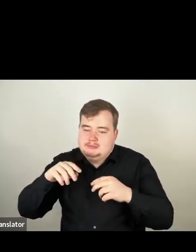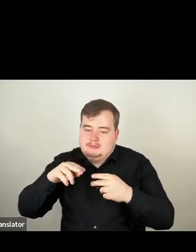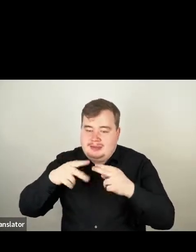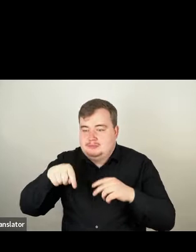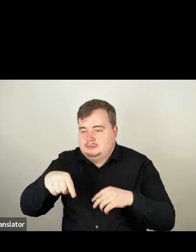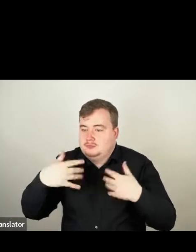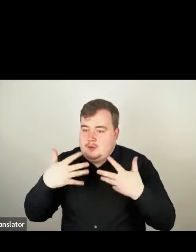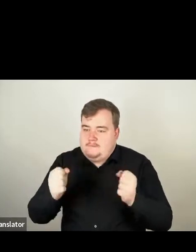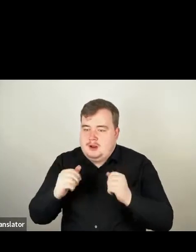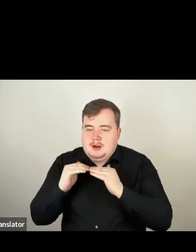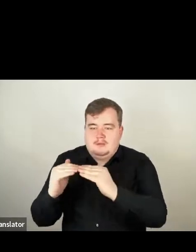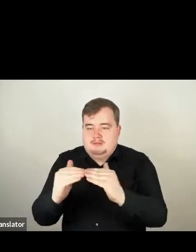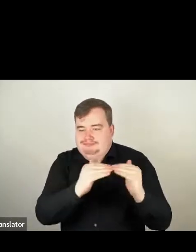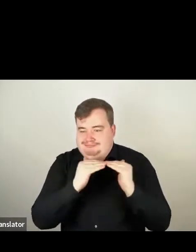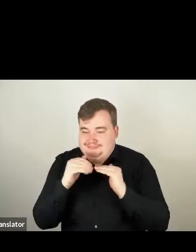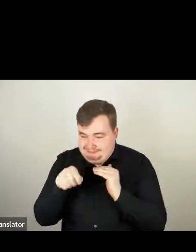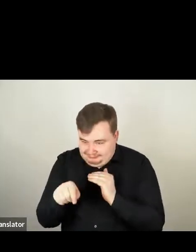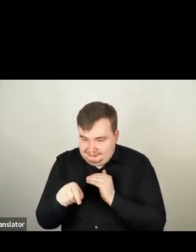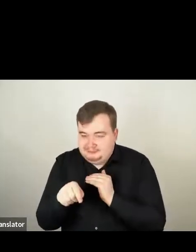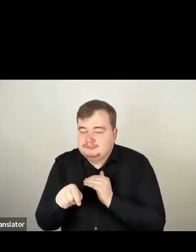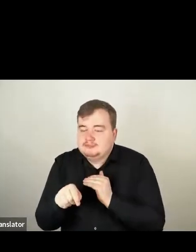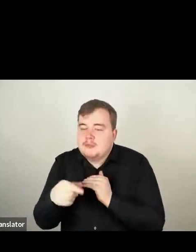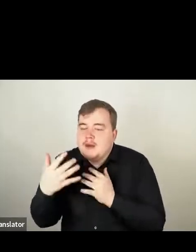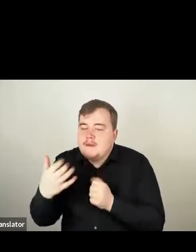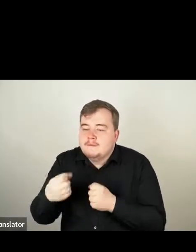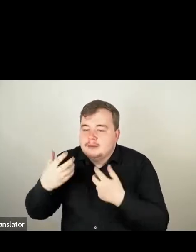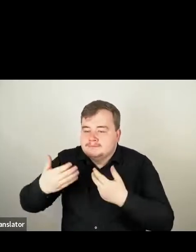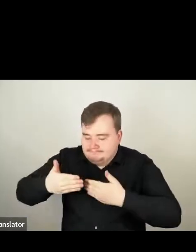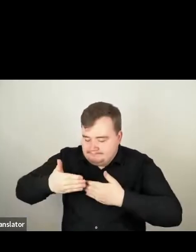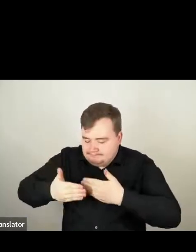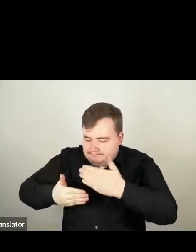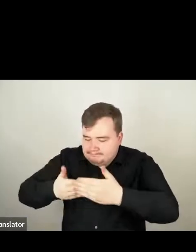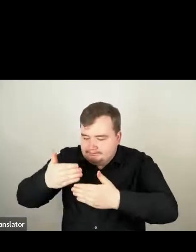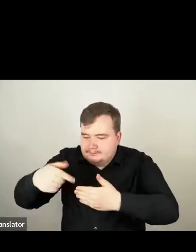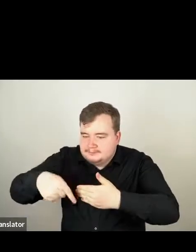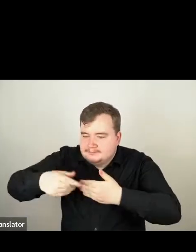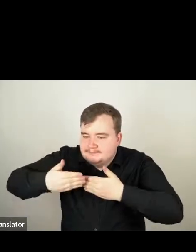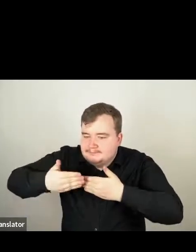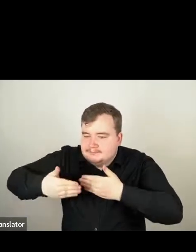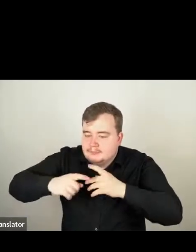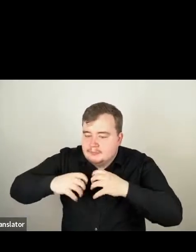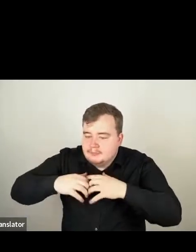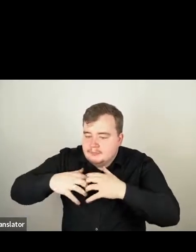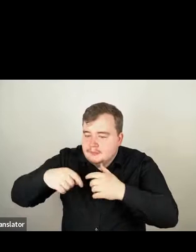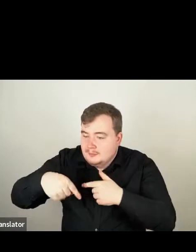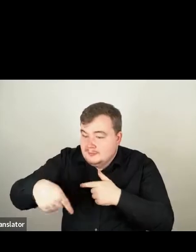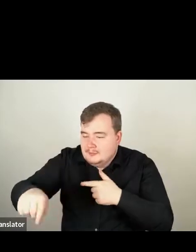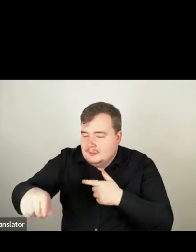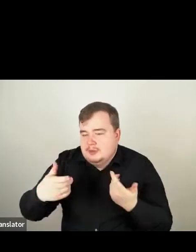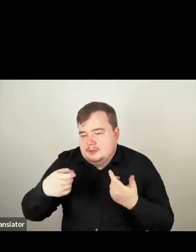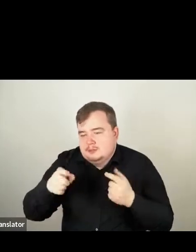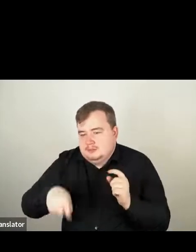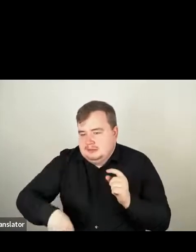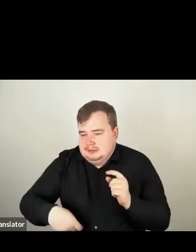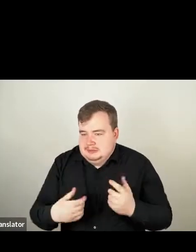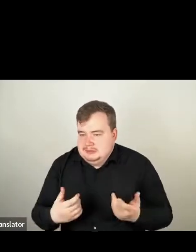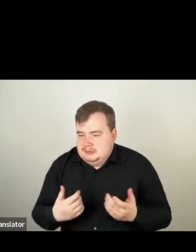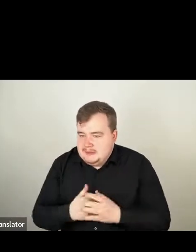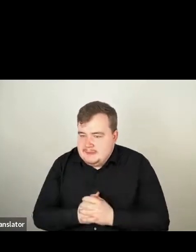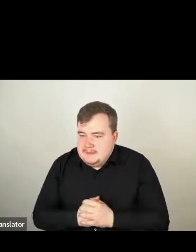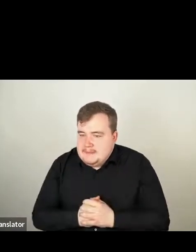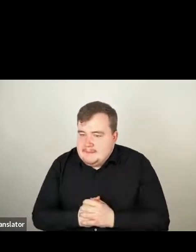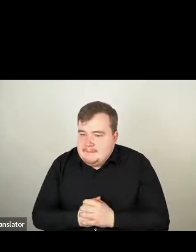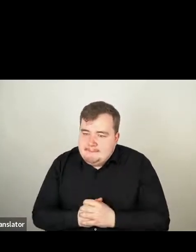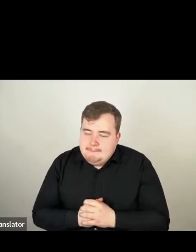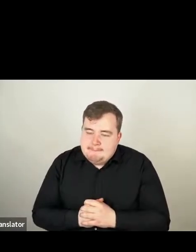models. And for me, I would like to give my personal gratitude to Dr. Heidi Frey, the